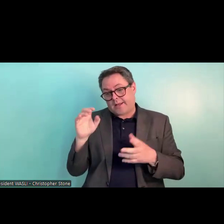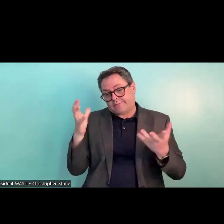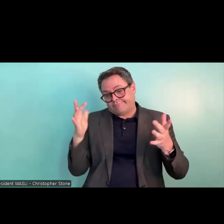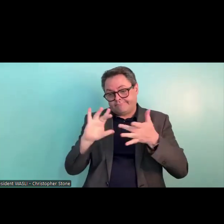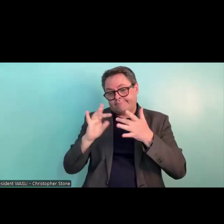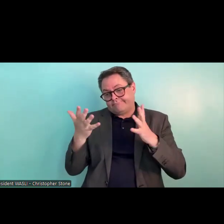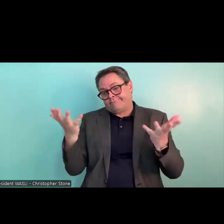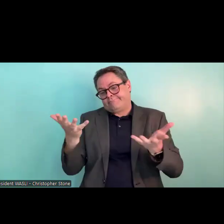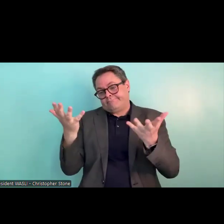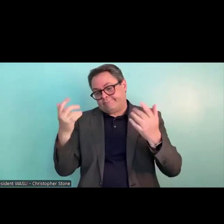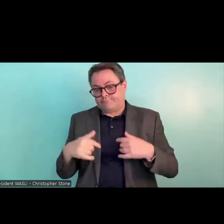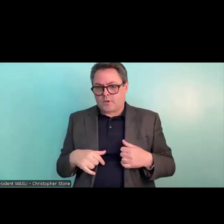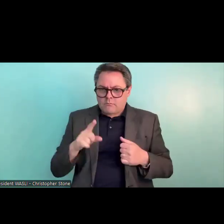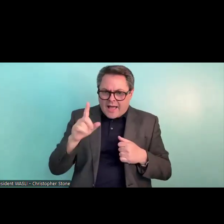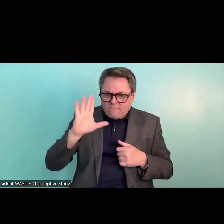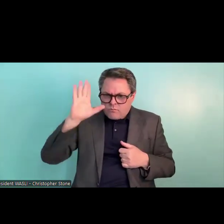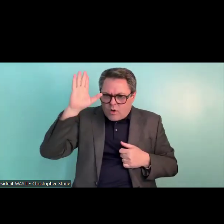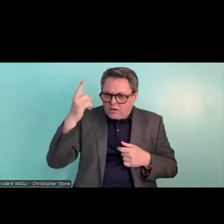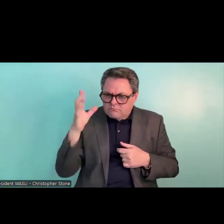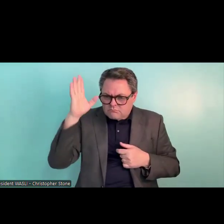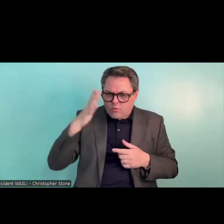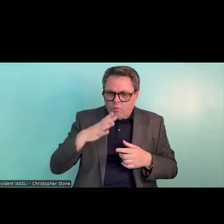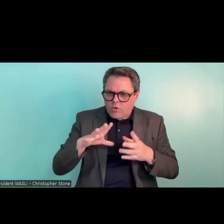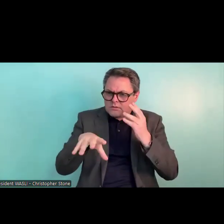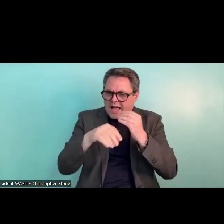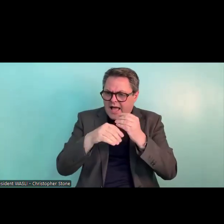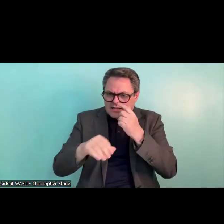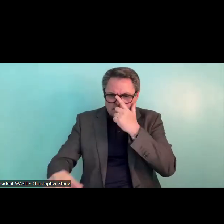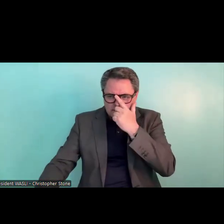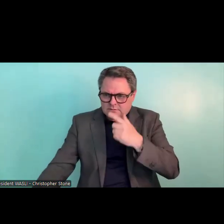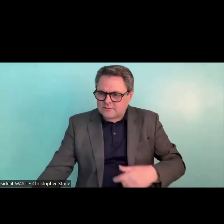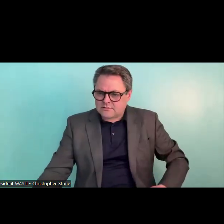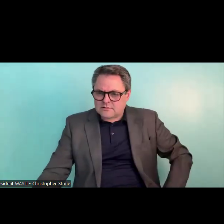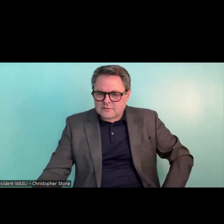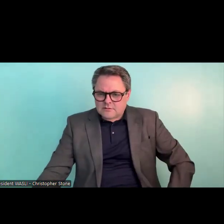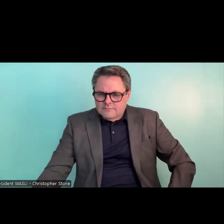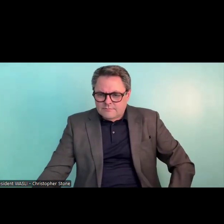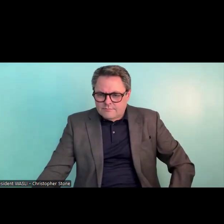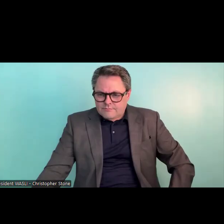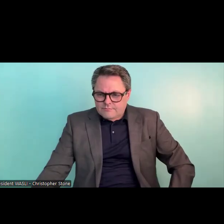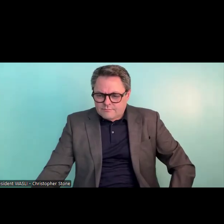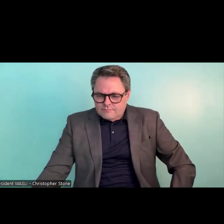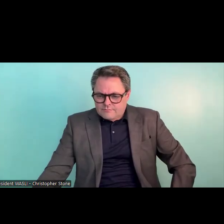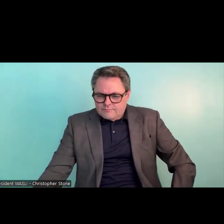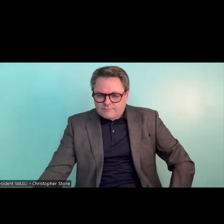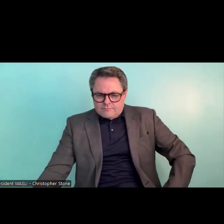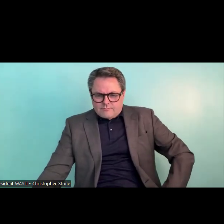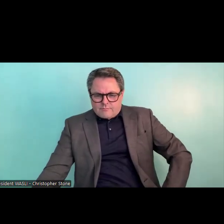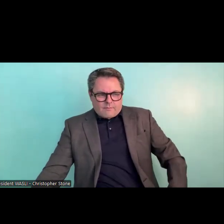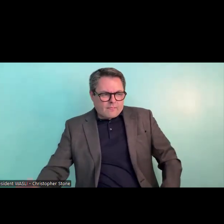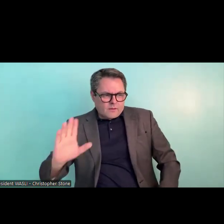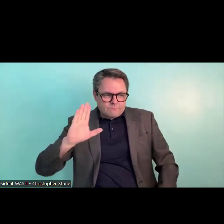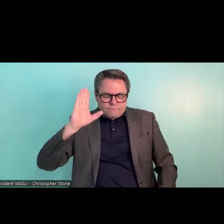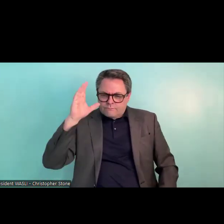so it takes a little bit of time, but obviously doing things online is a bit more complicated. Sorry, did somebody have a hand raised? Did somebody say they wanted to ask a question